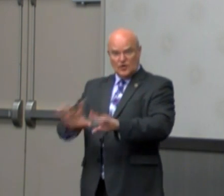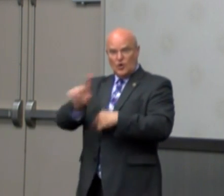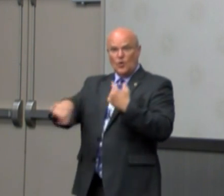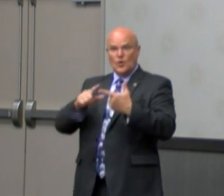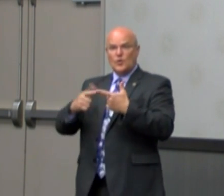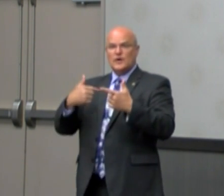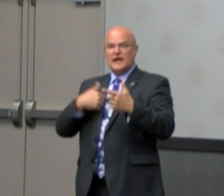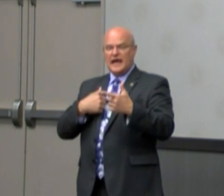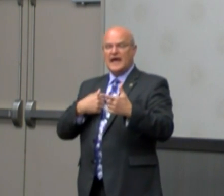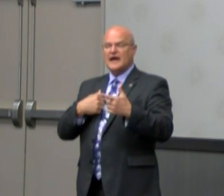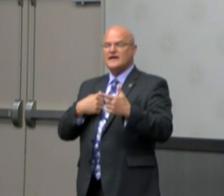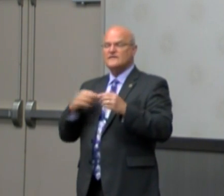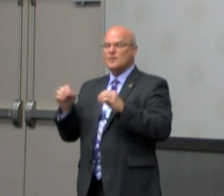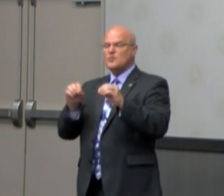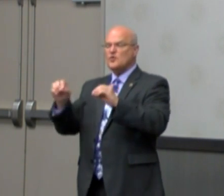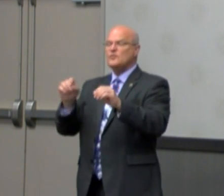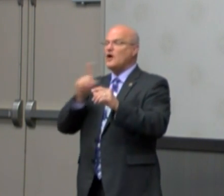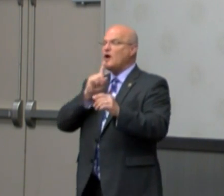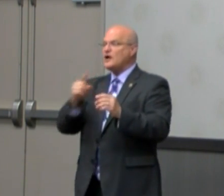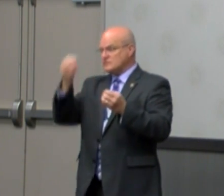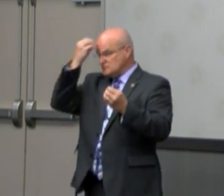And have movements, oftentimes.